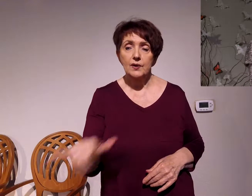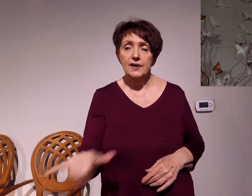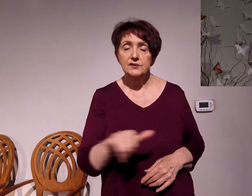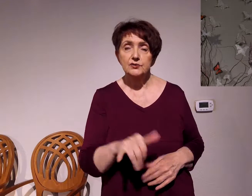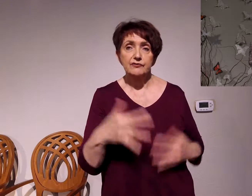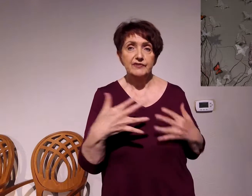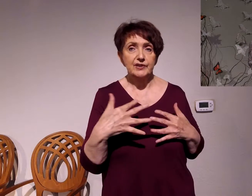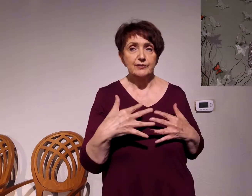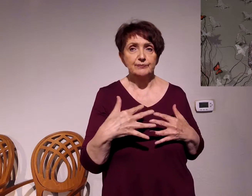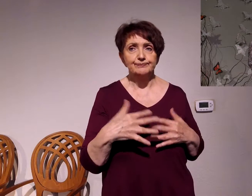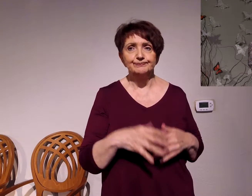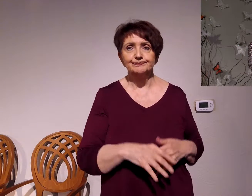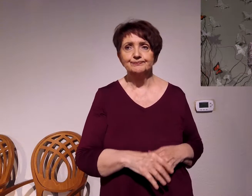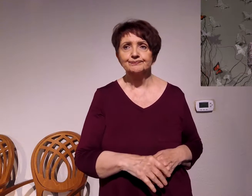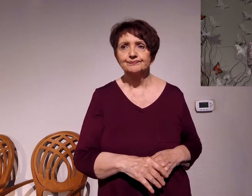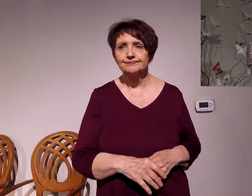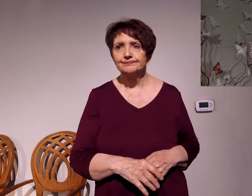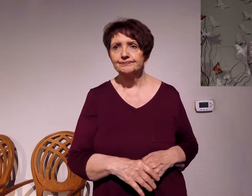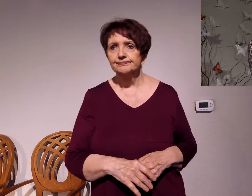as your fear,